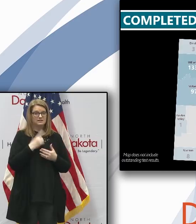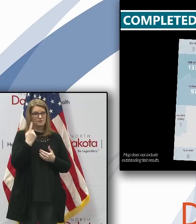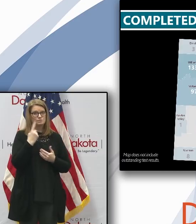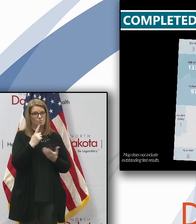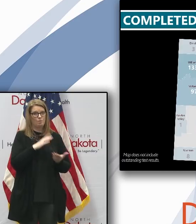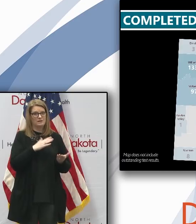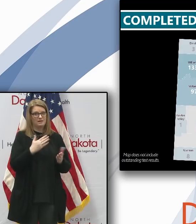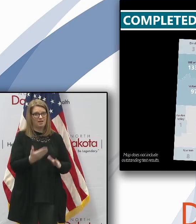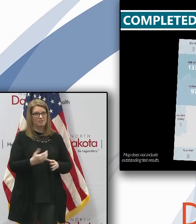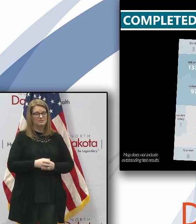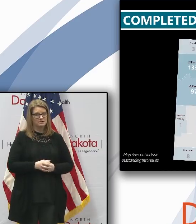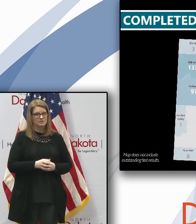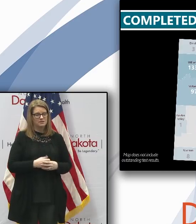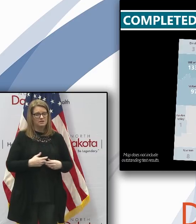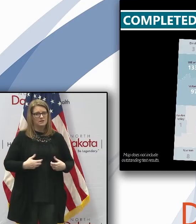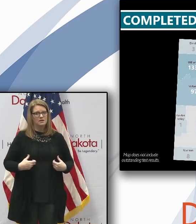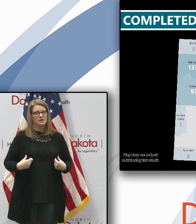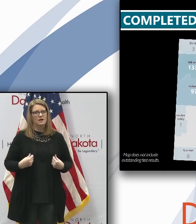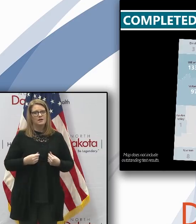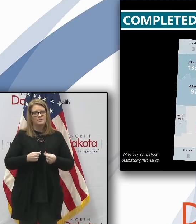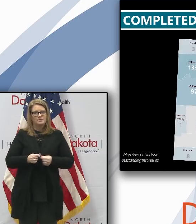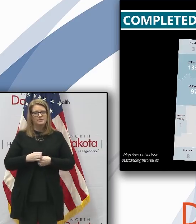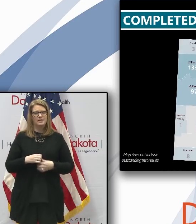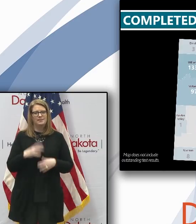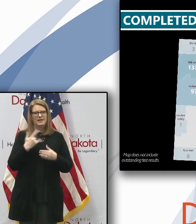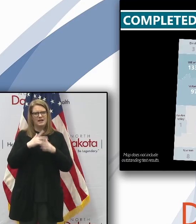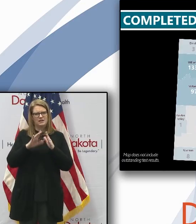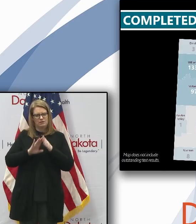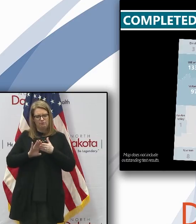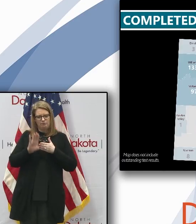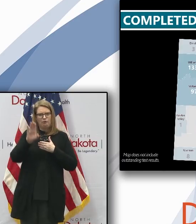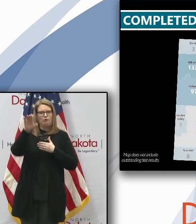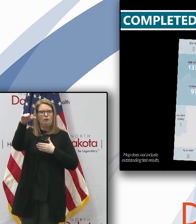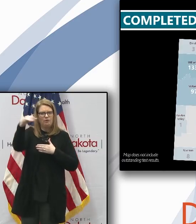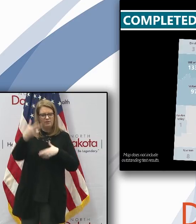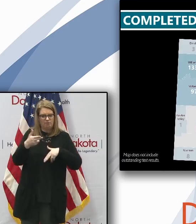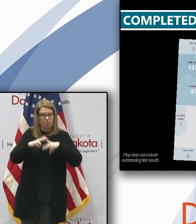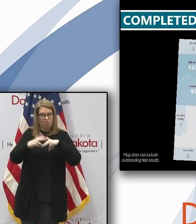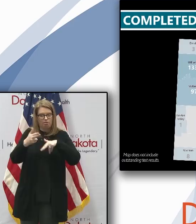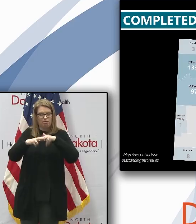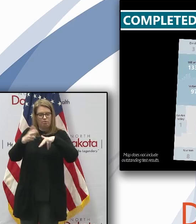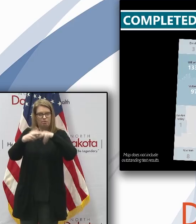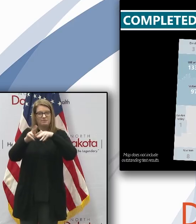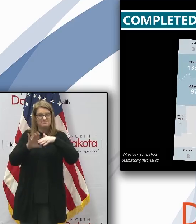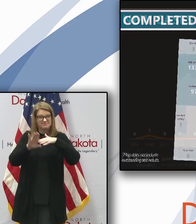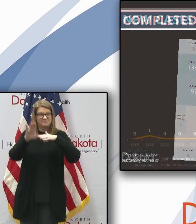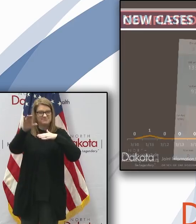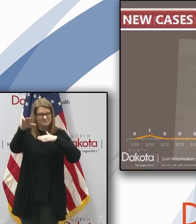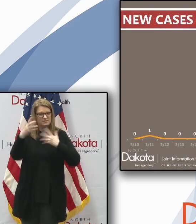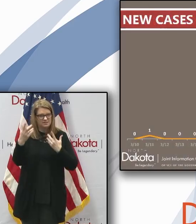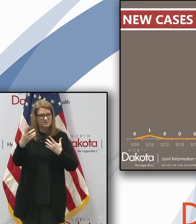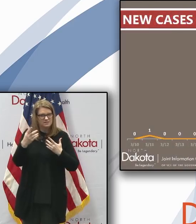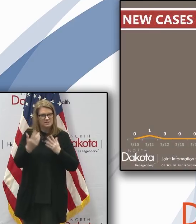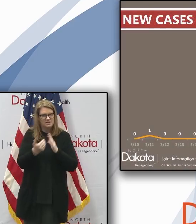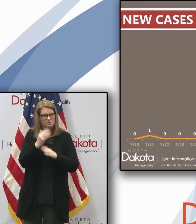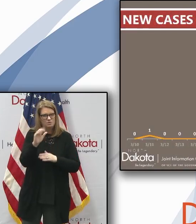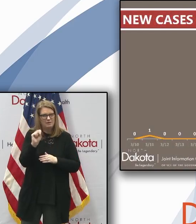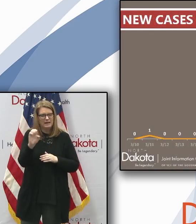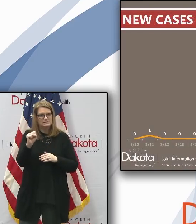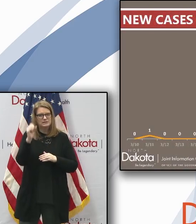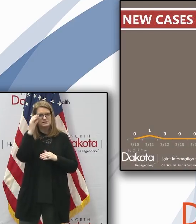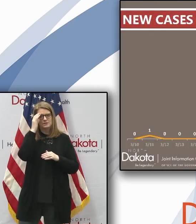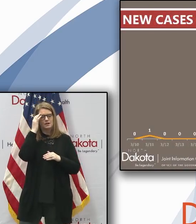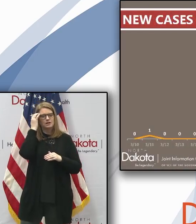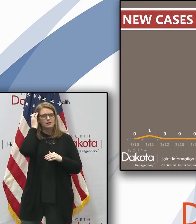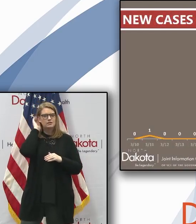death. When we take a look at the curve of the new cases on the spread, again,